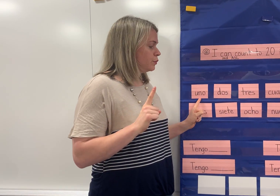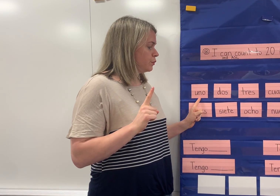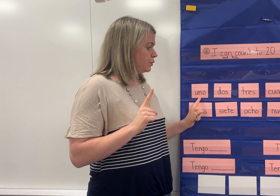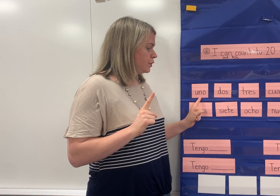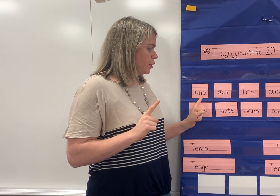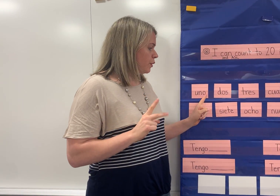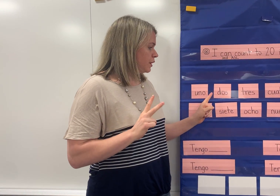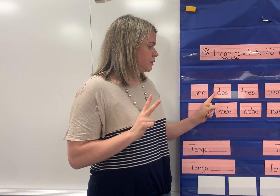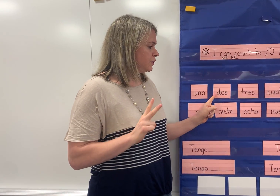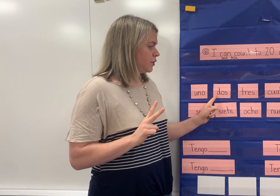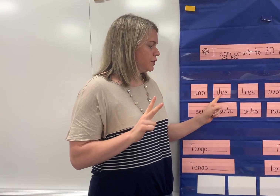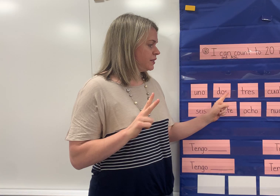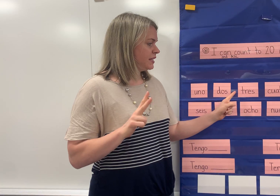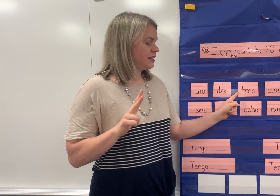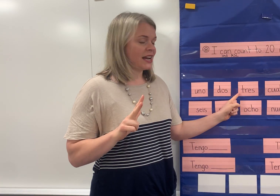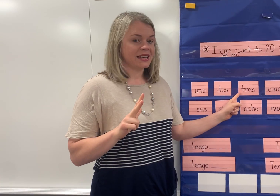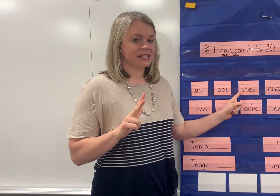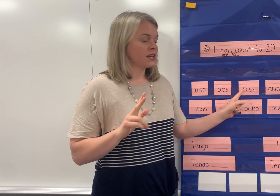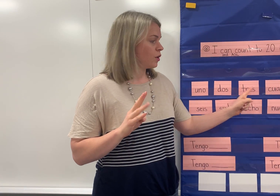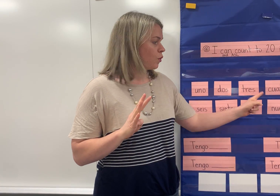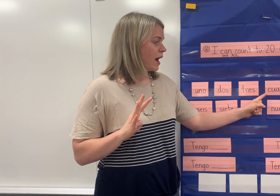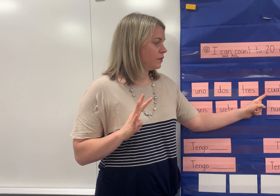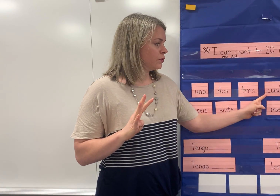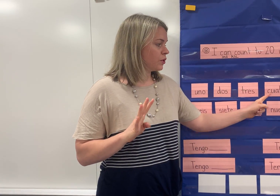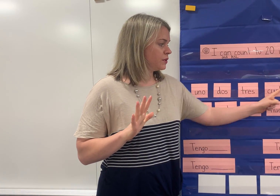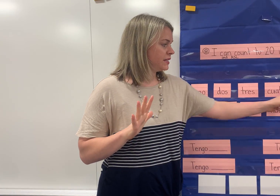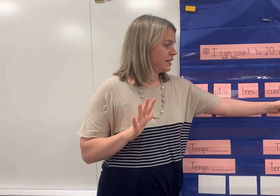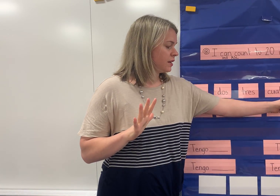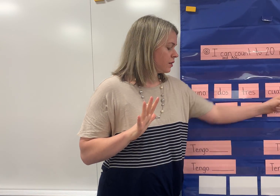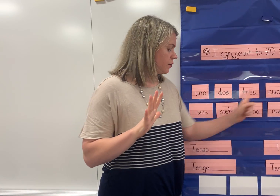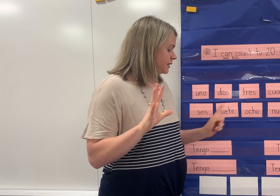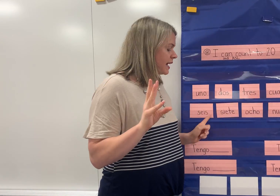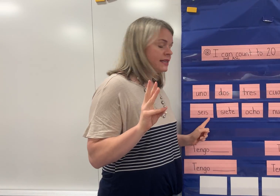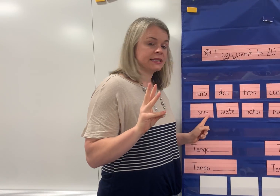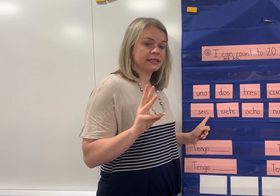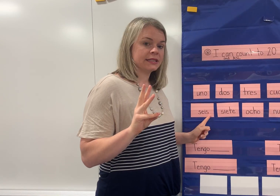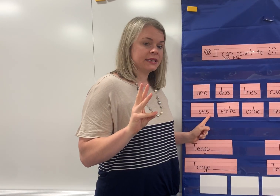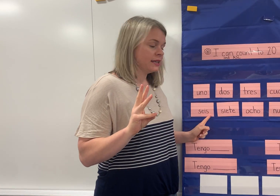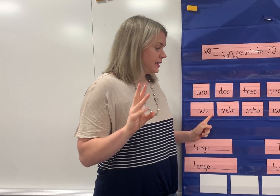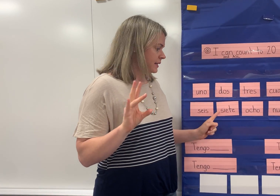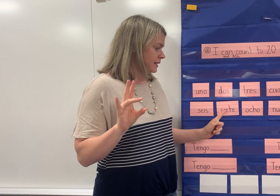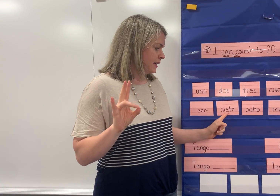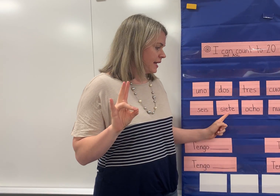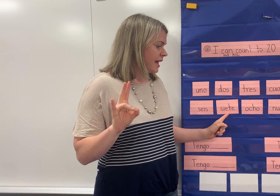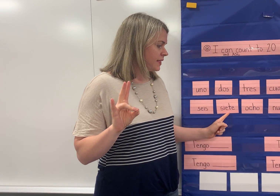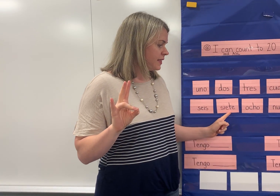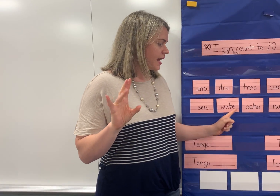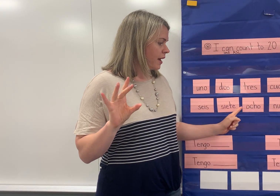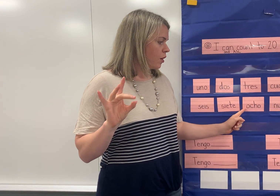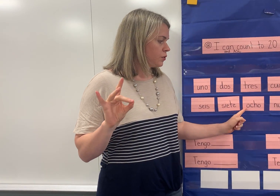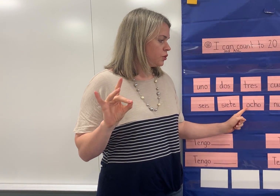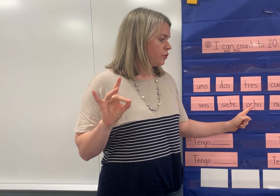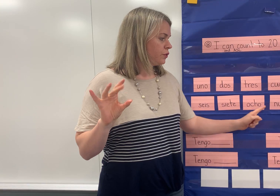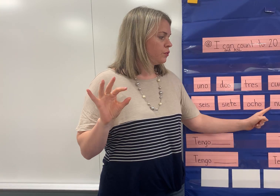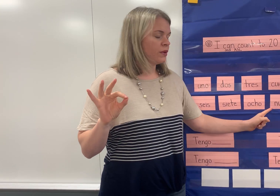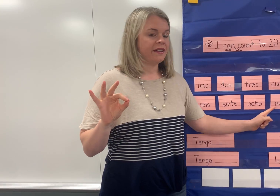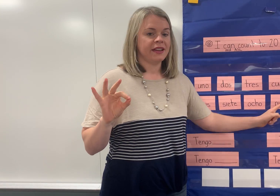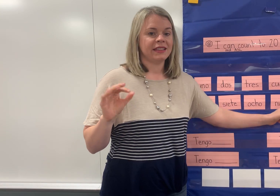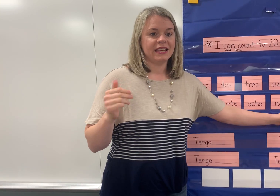1, 2, 3, 4, 5, 6, 7, 8, 9,